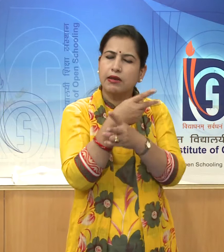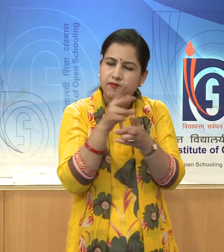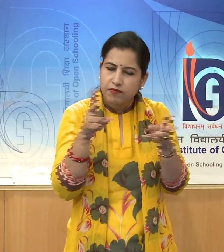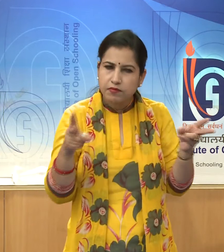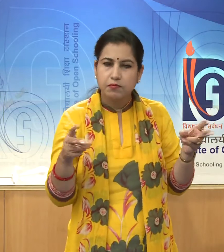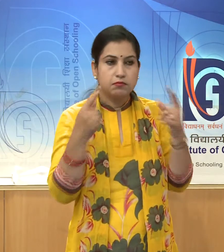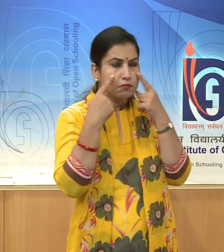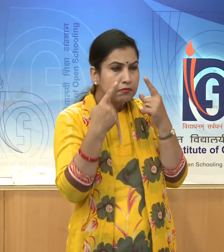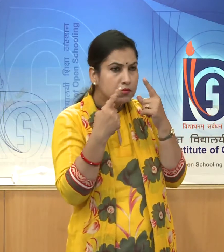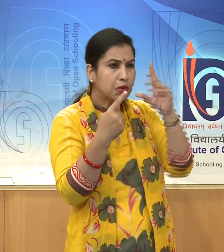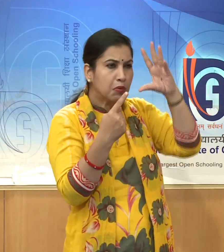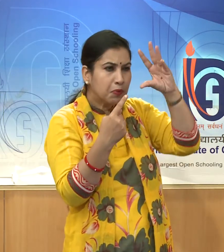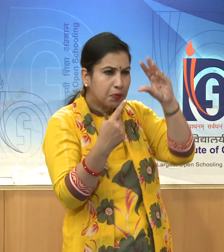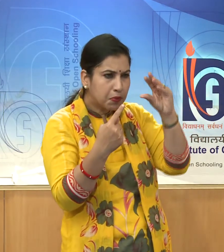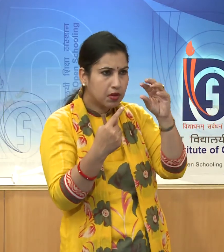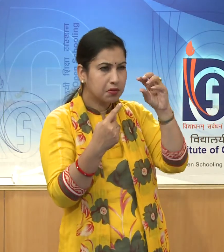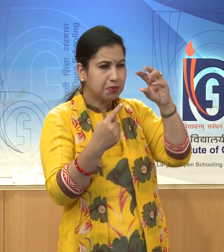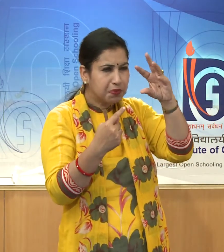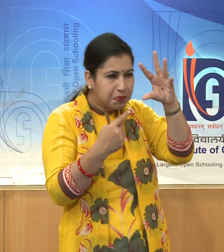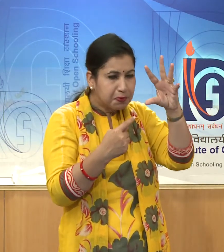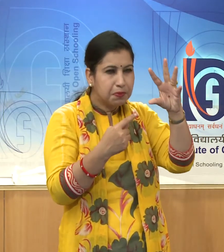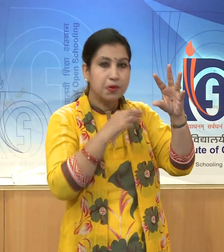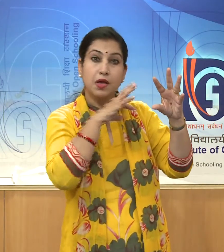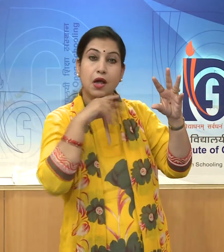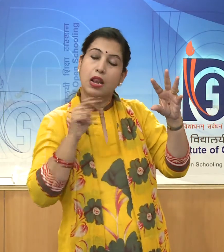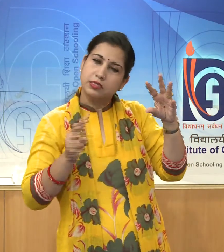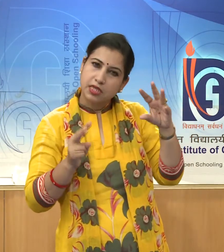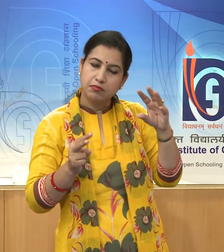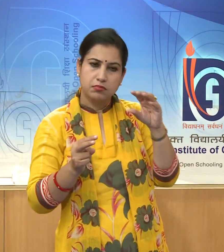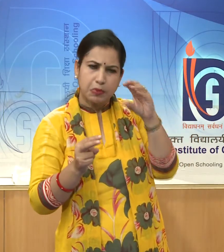varying tones of same color.